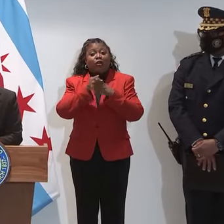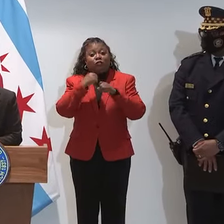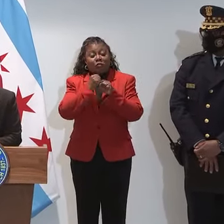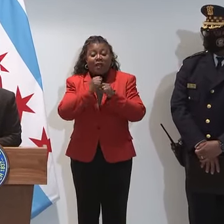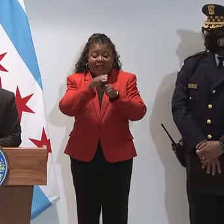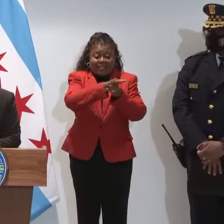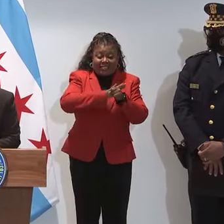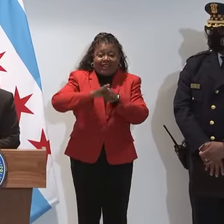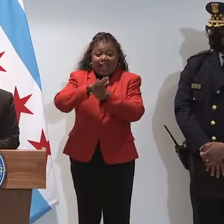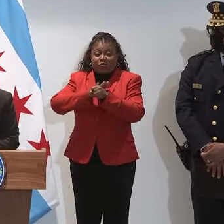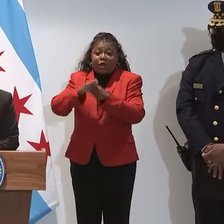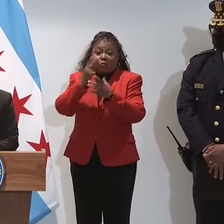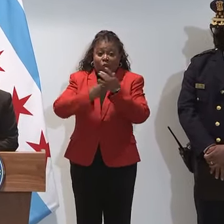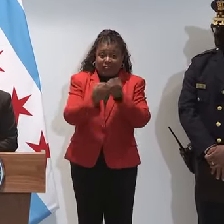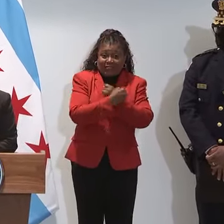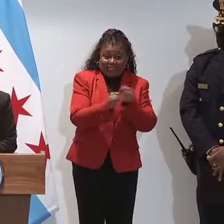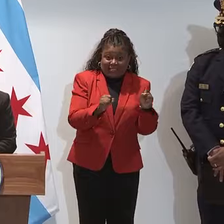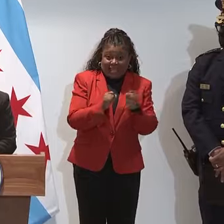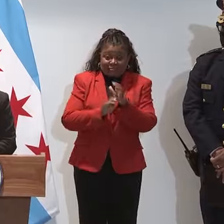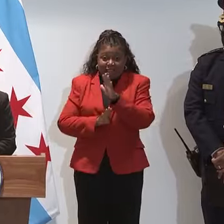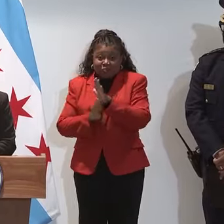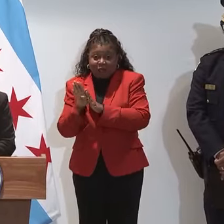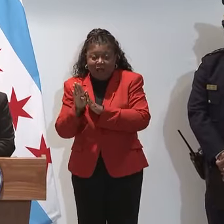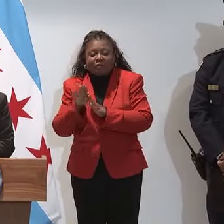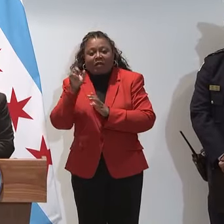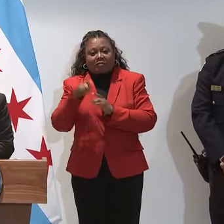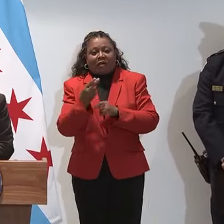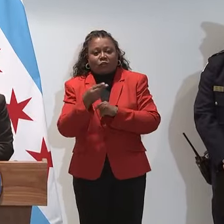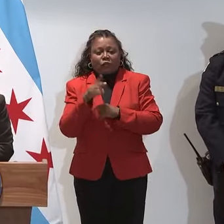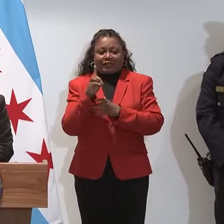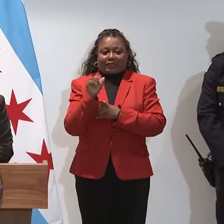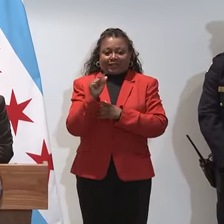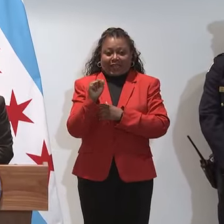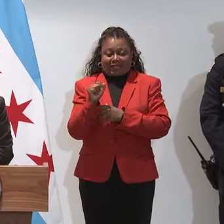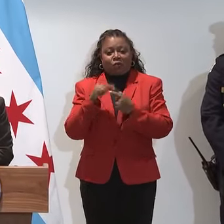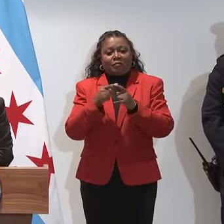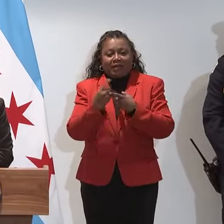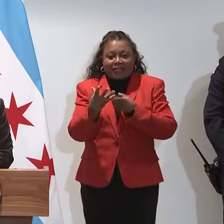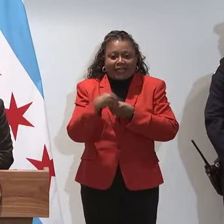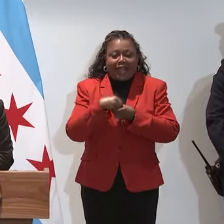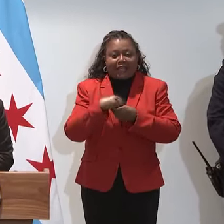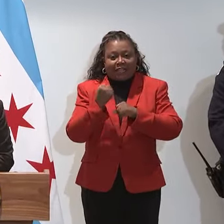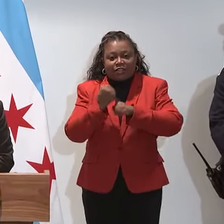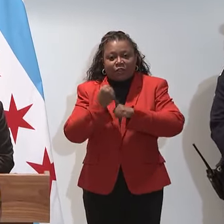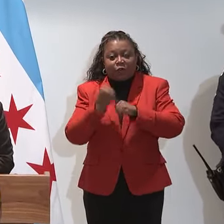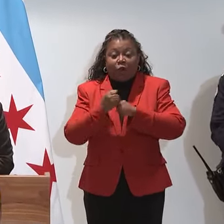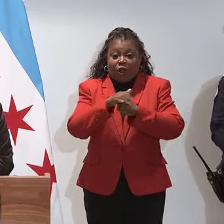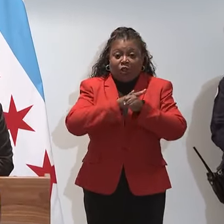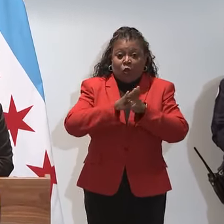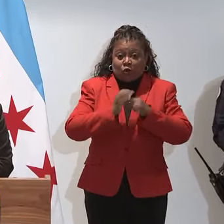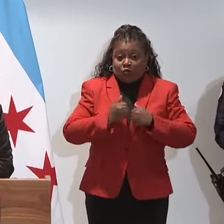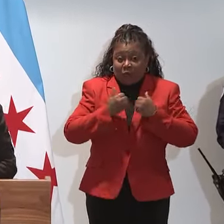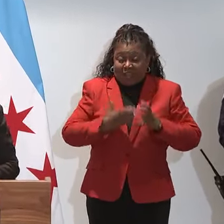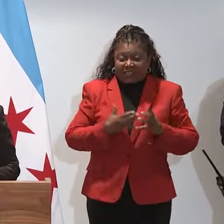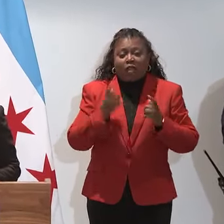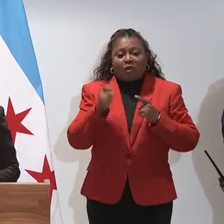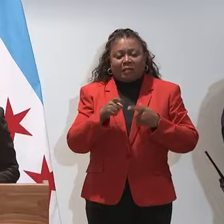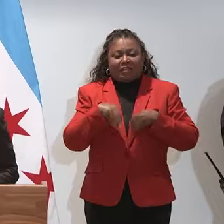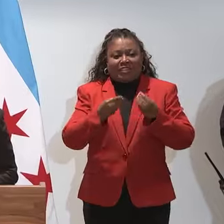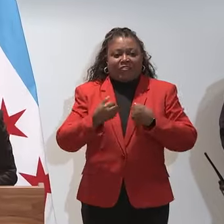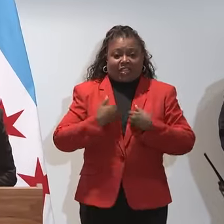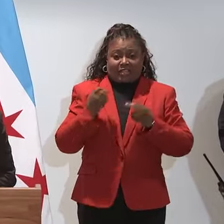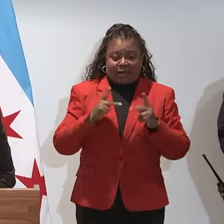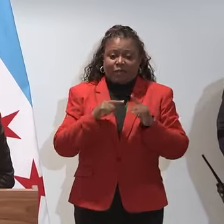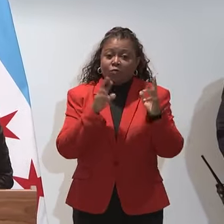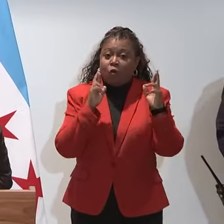make neighborhoods both safe and vibrant, we must use data. We must engage and support local residents, and we must give our